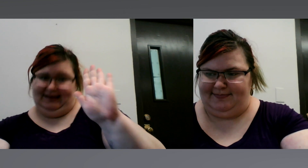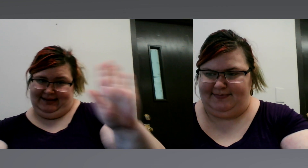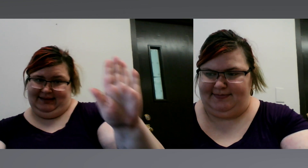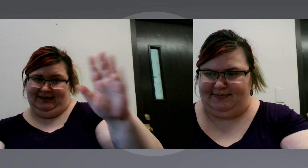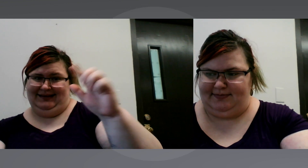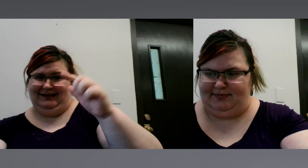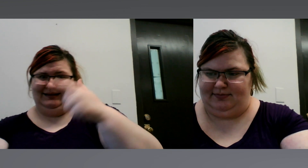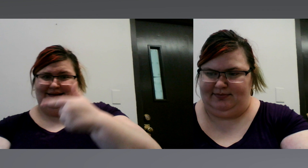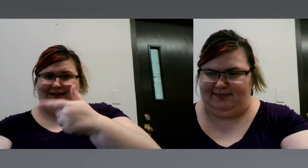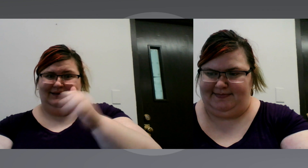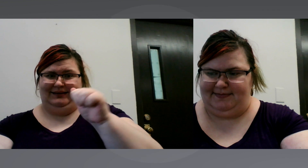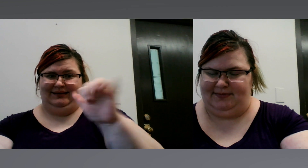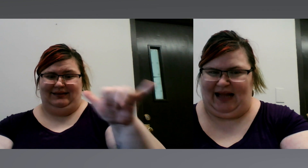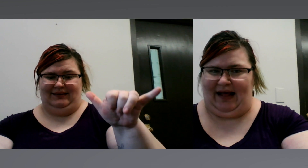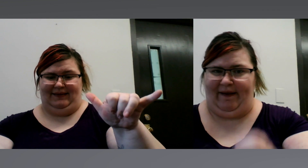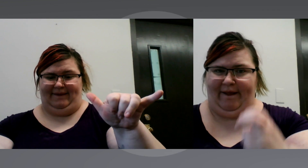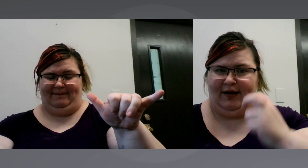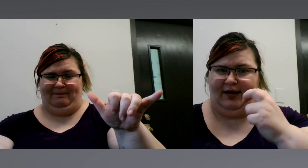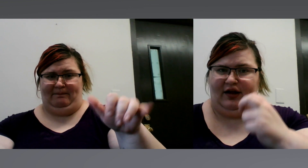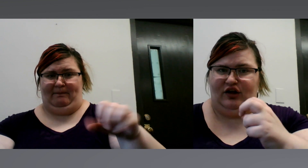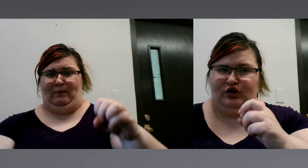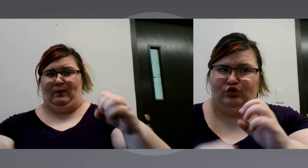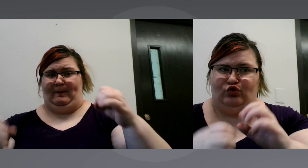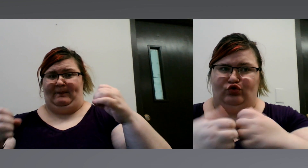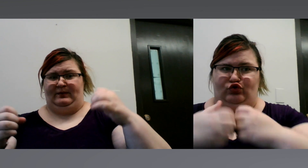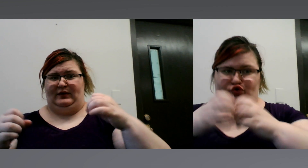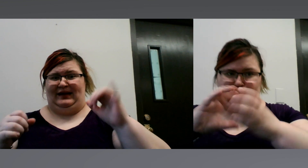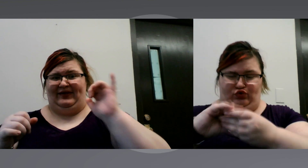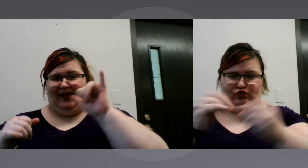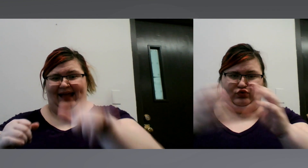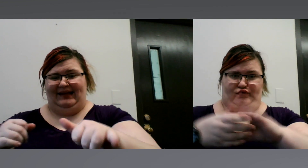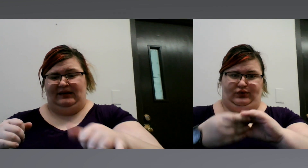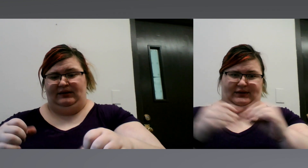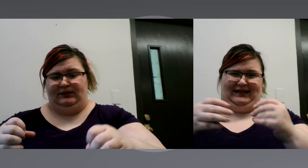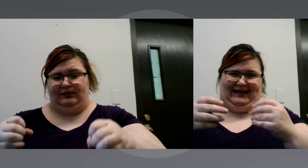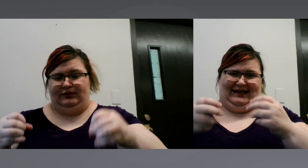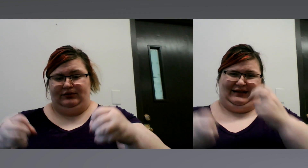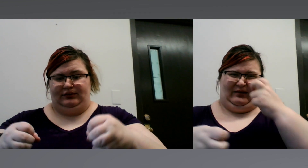We also maybe we have to use our perspectives,